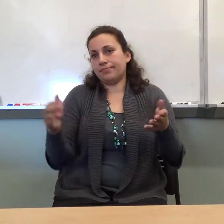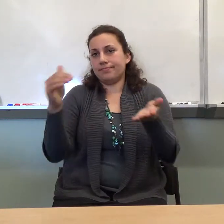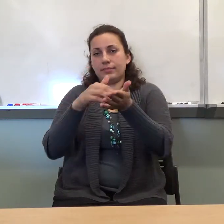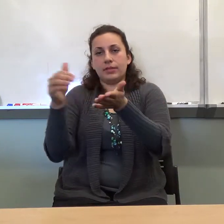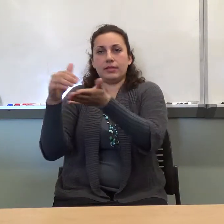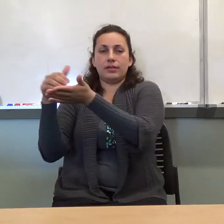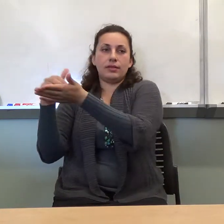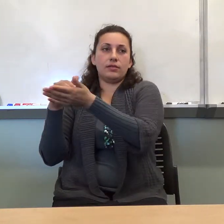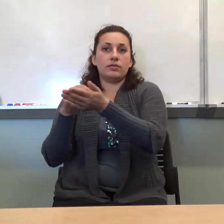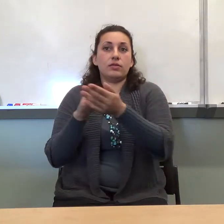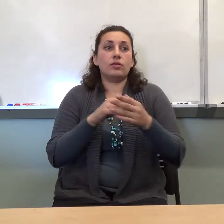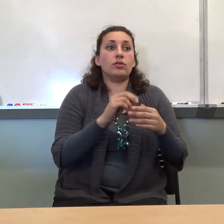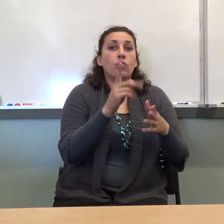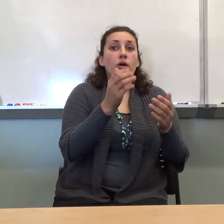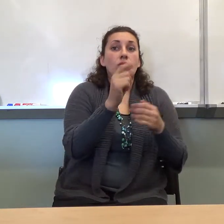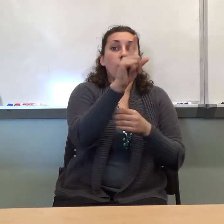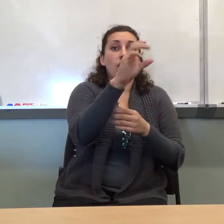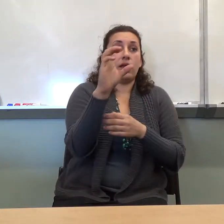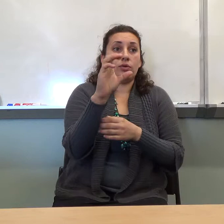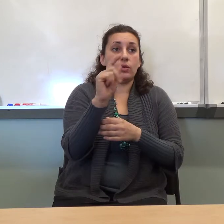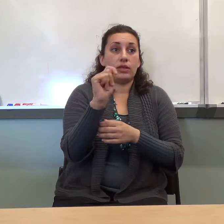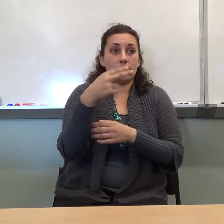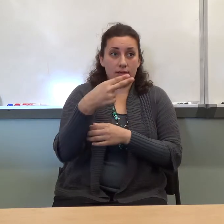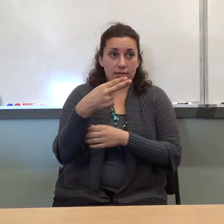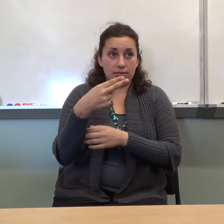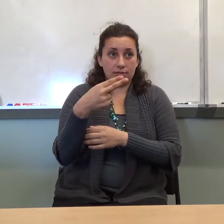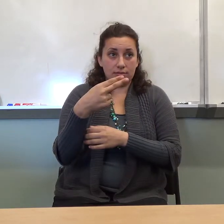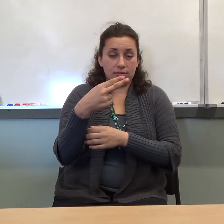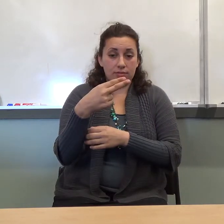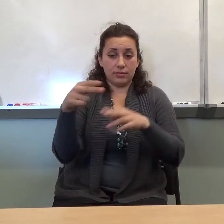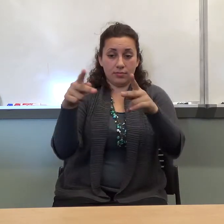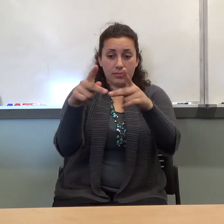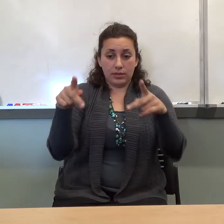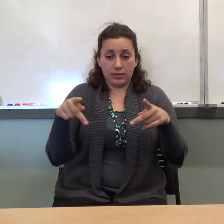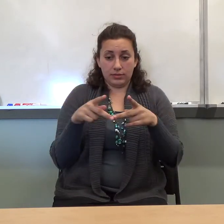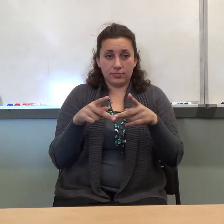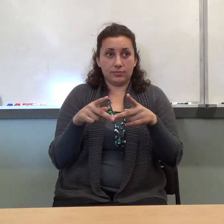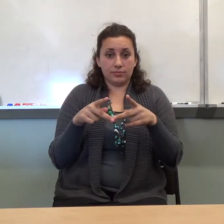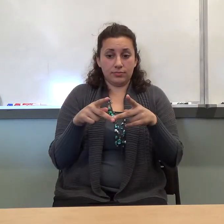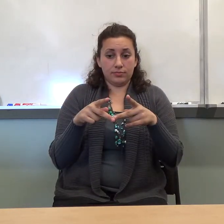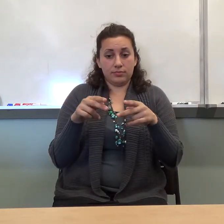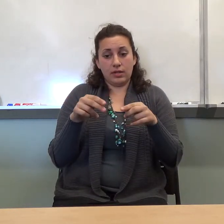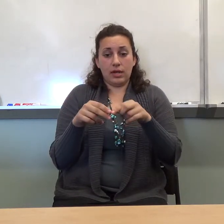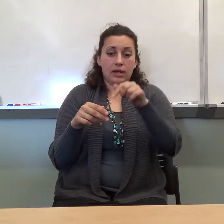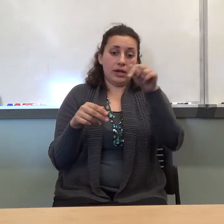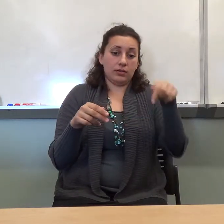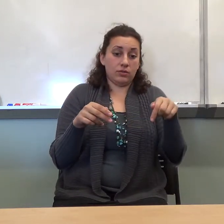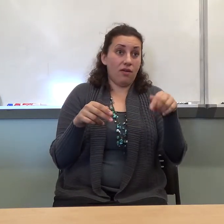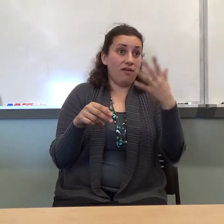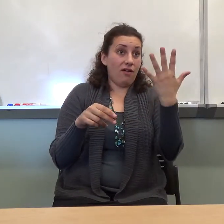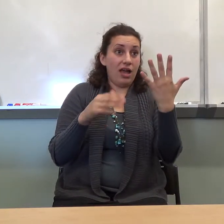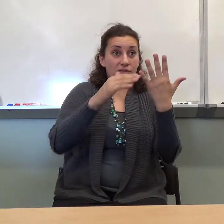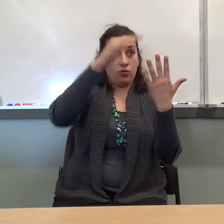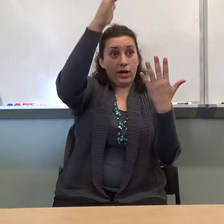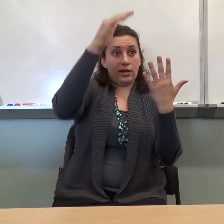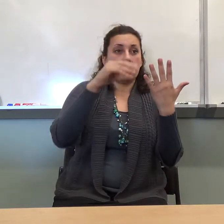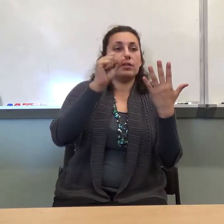the 100th position. That's this one right here. So next door, 5 or greater, yes. So that goes up by